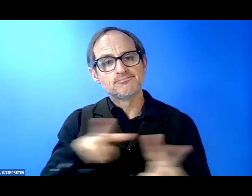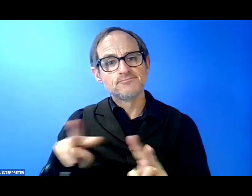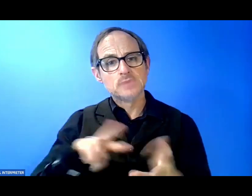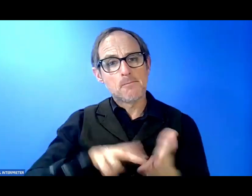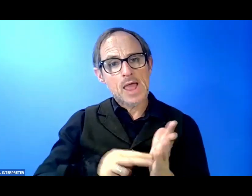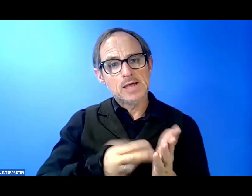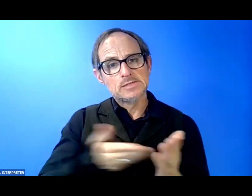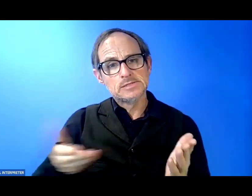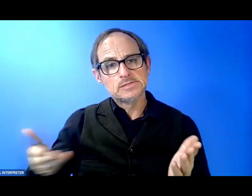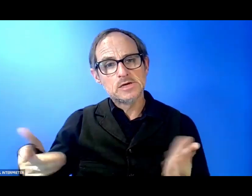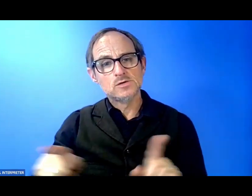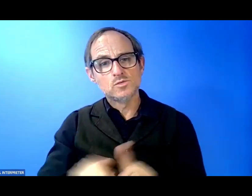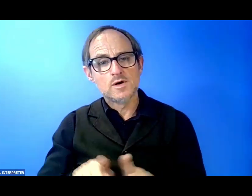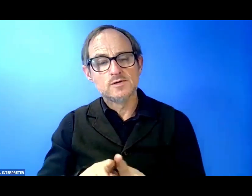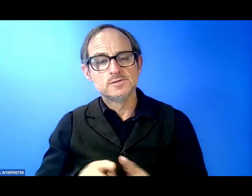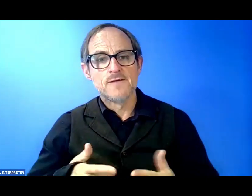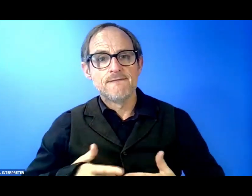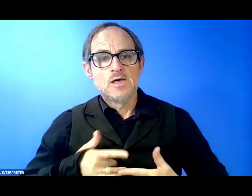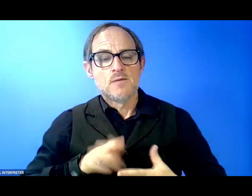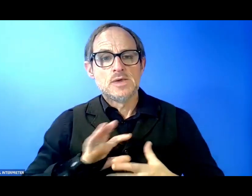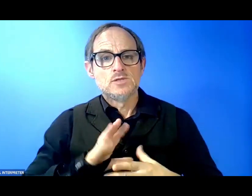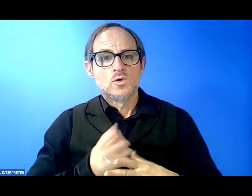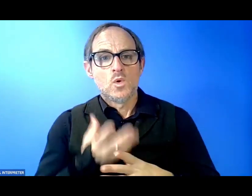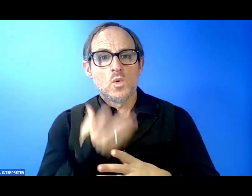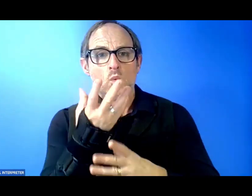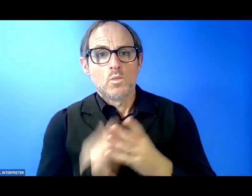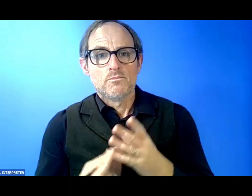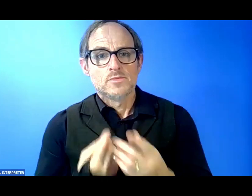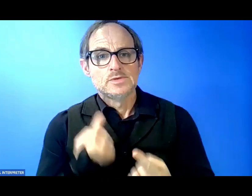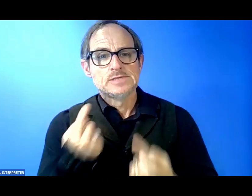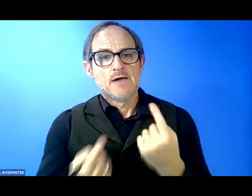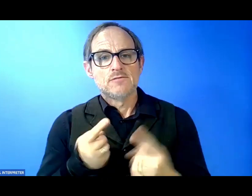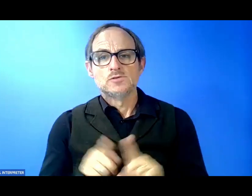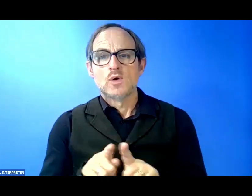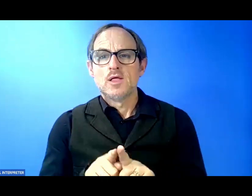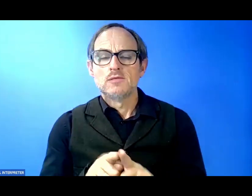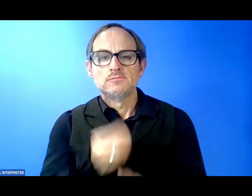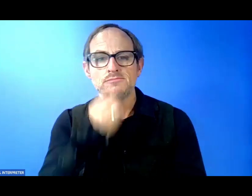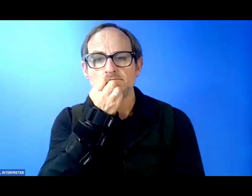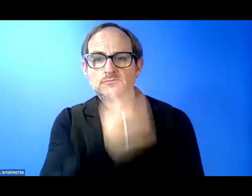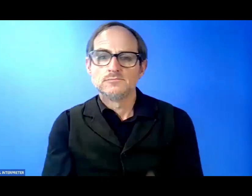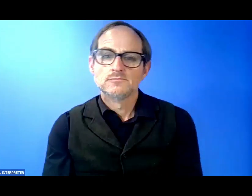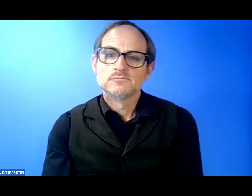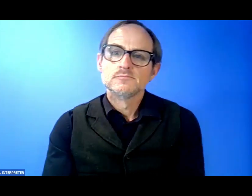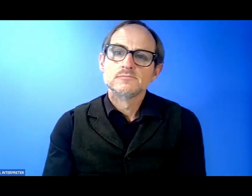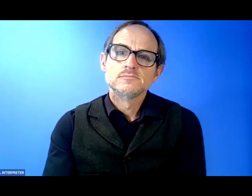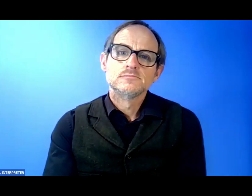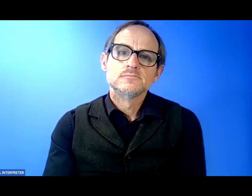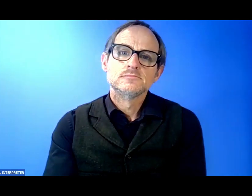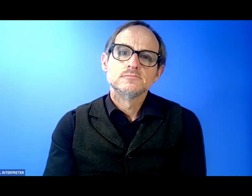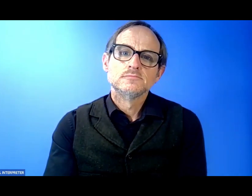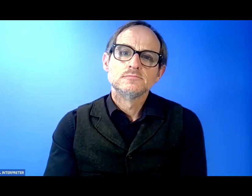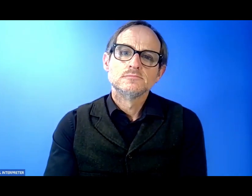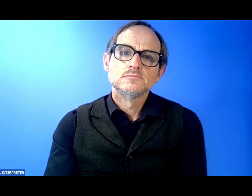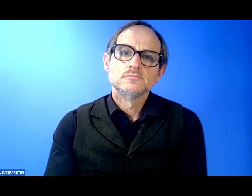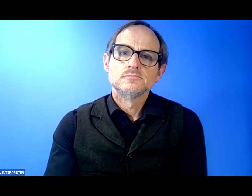and feel like I get to live it with you as well. So yeah, amazing. Rob, could I just jump back